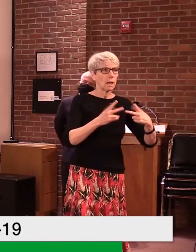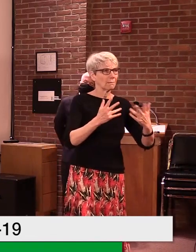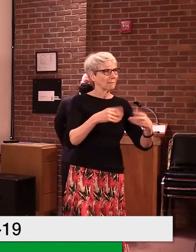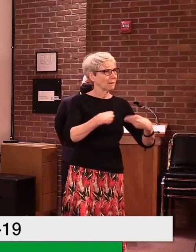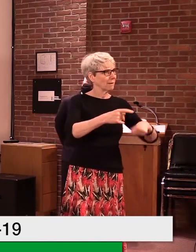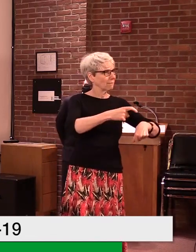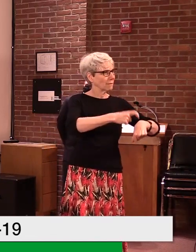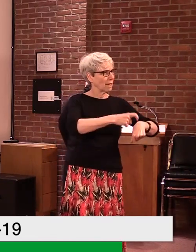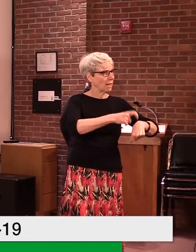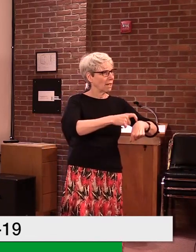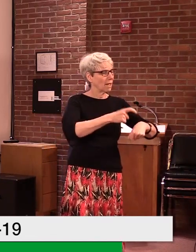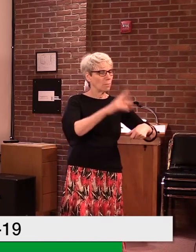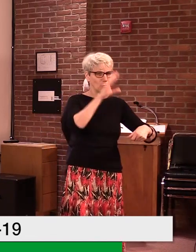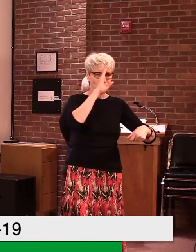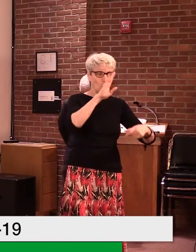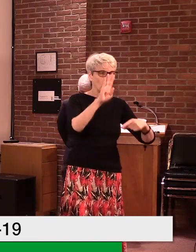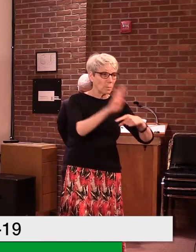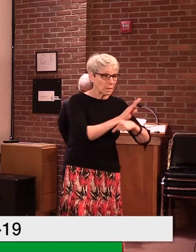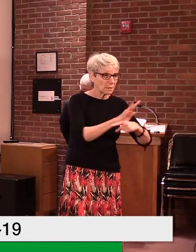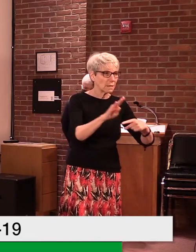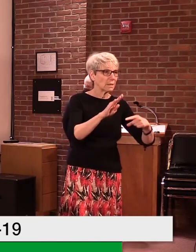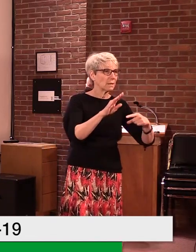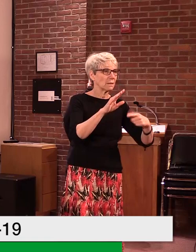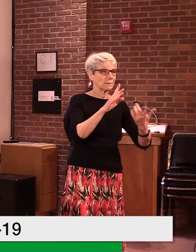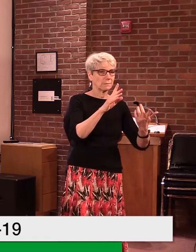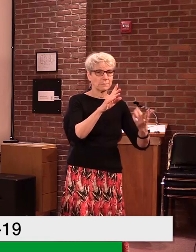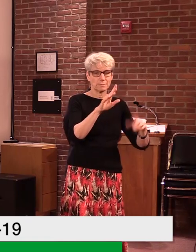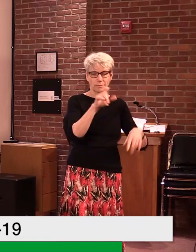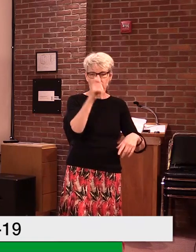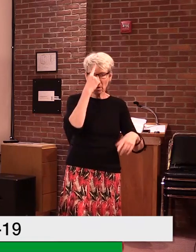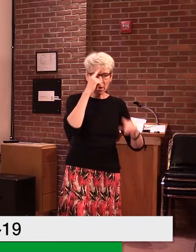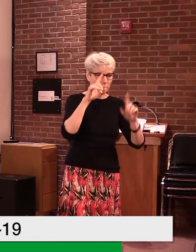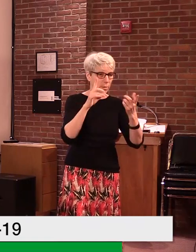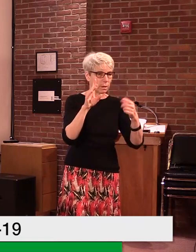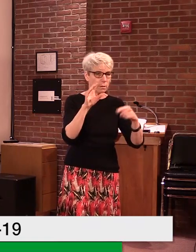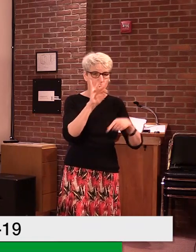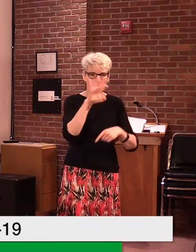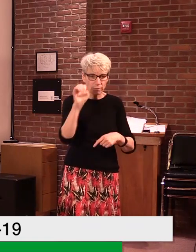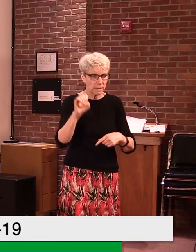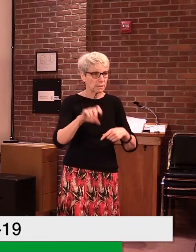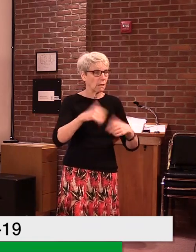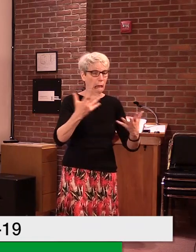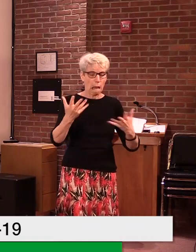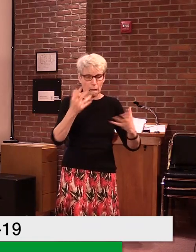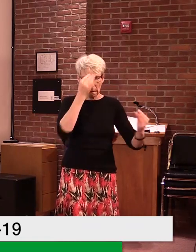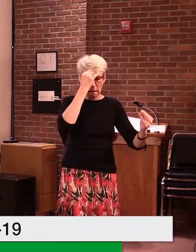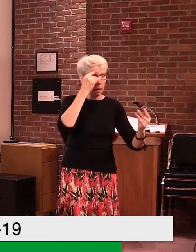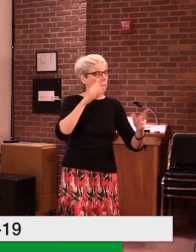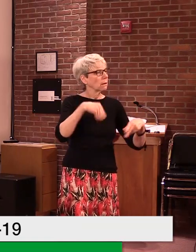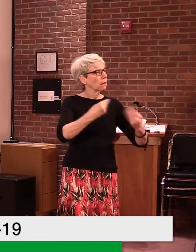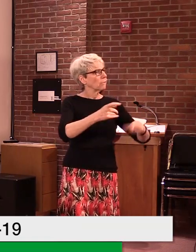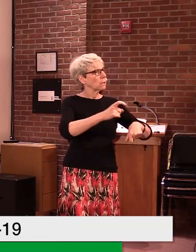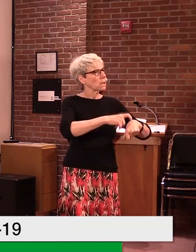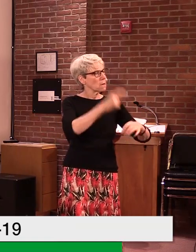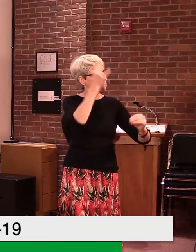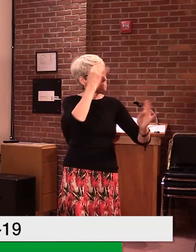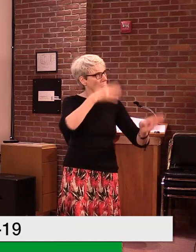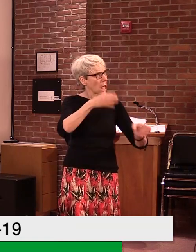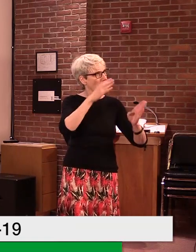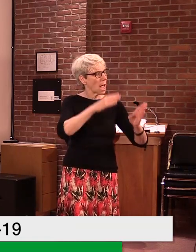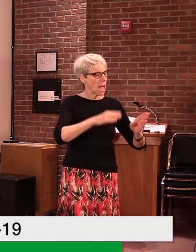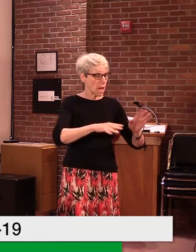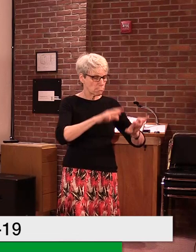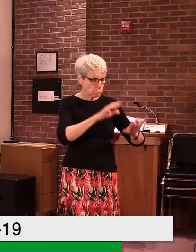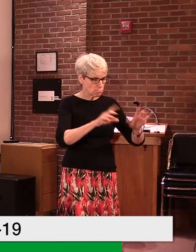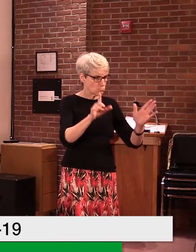of these businesses and entities to get their signage up, to prepare people for this, as well as people